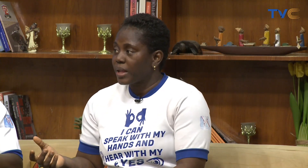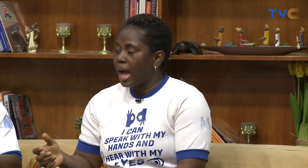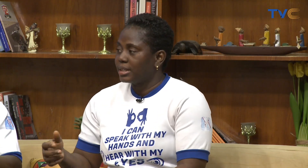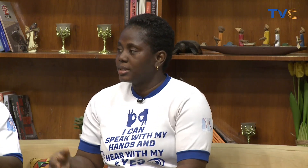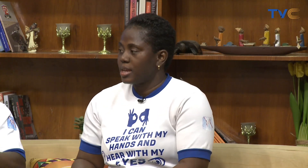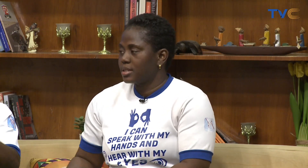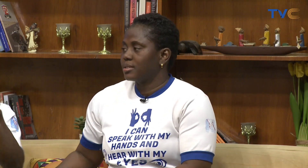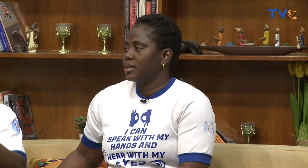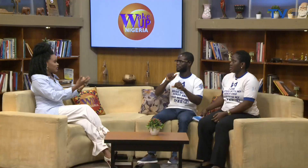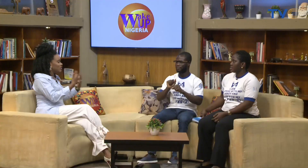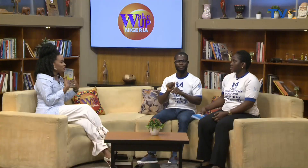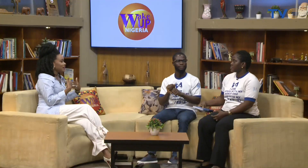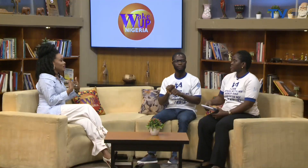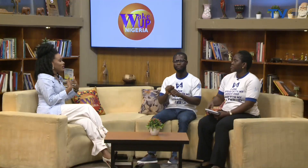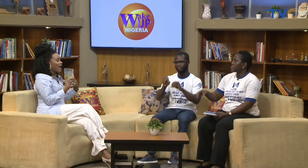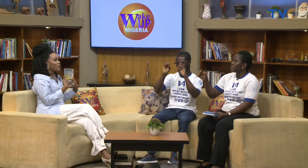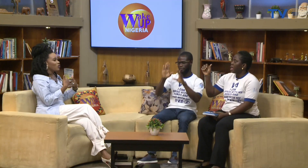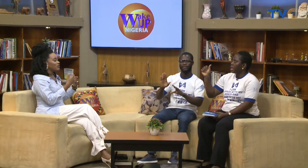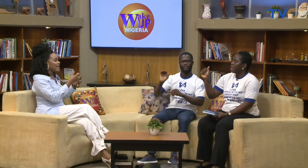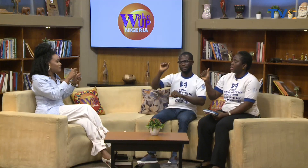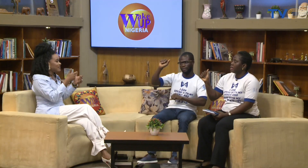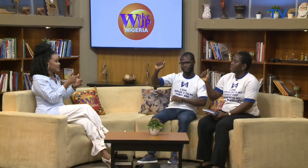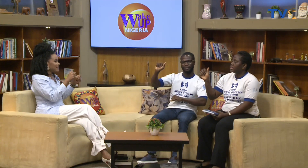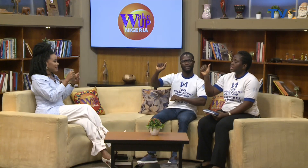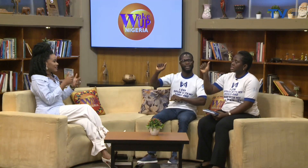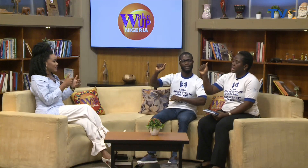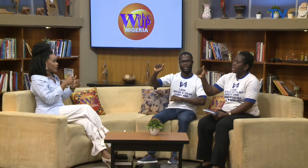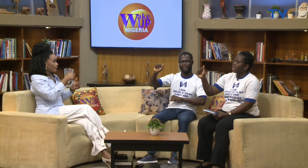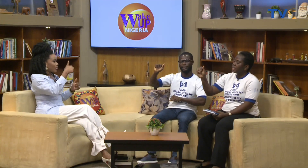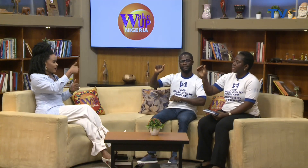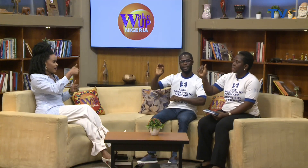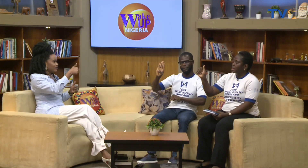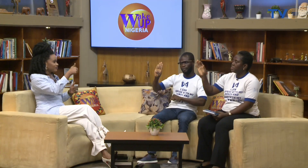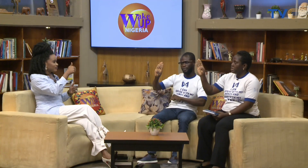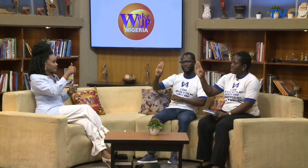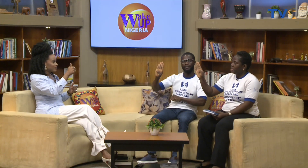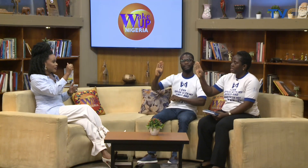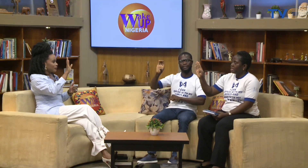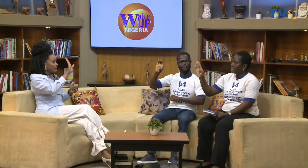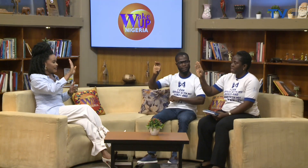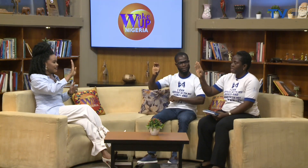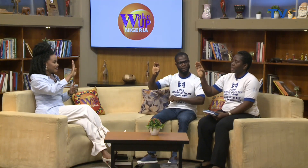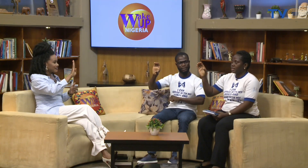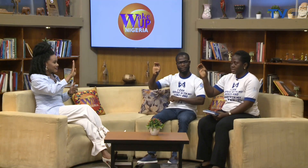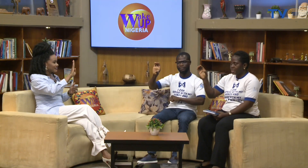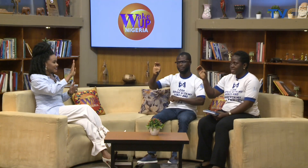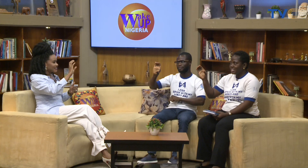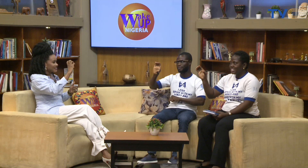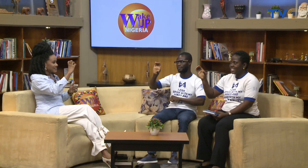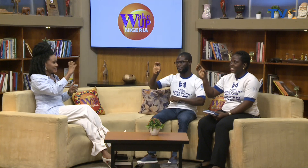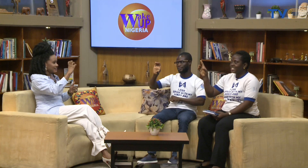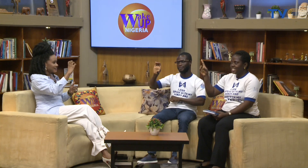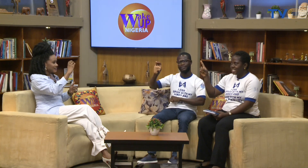can we start? And yes. Teach me on how, on the ABC. This is the A, A, B, B,